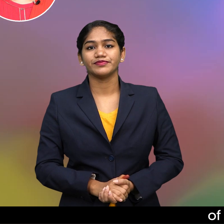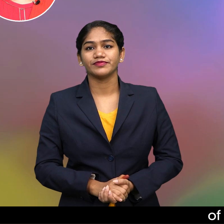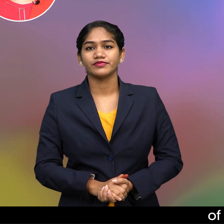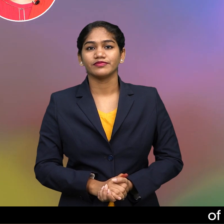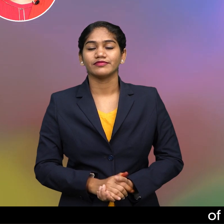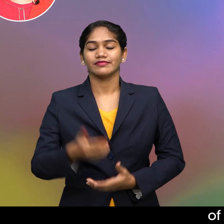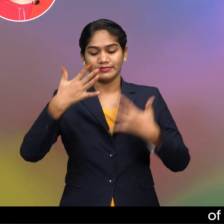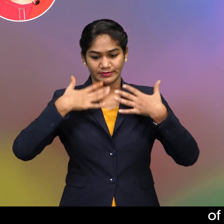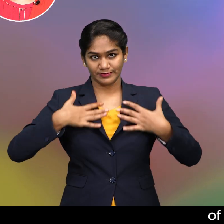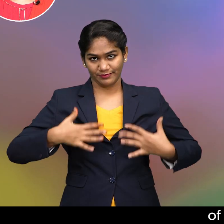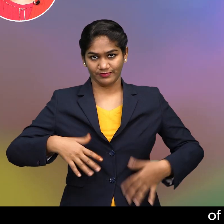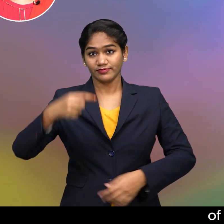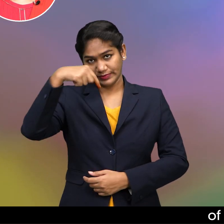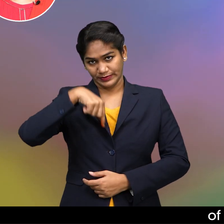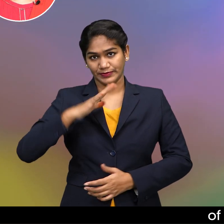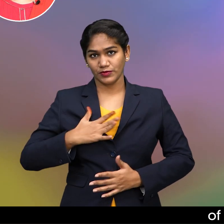of the body.